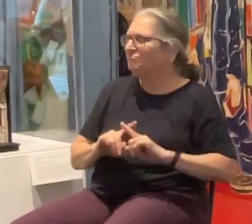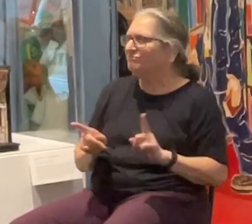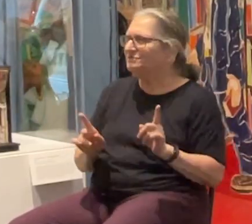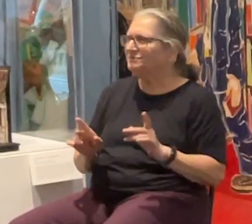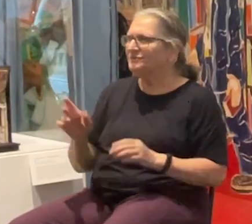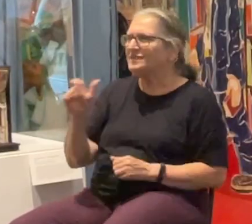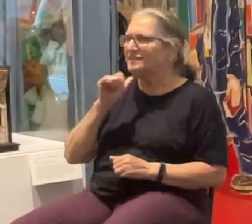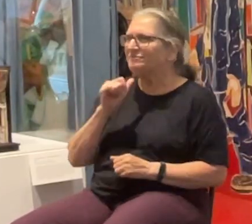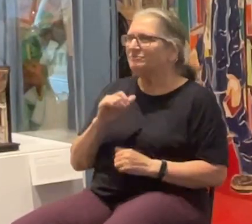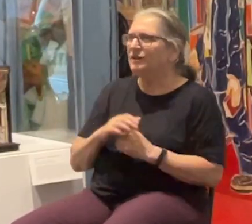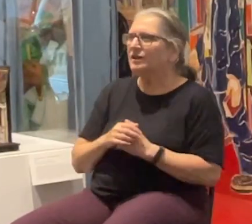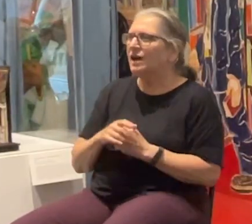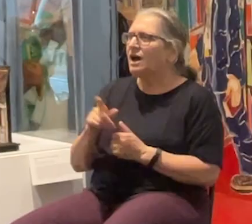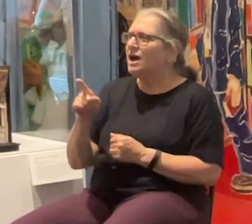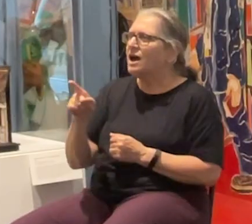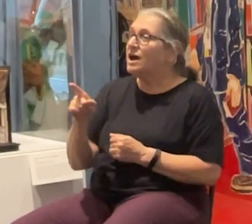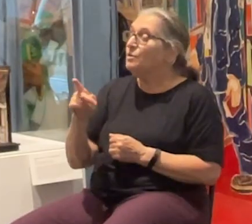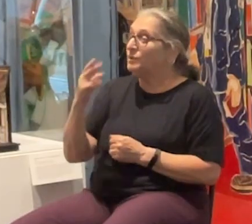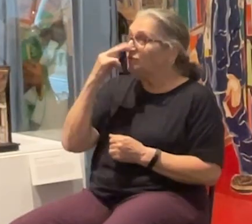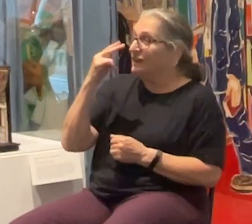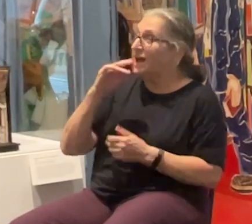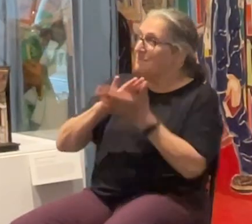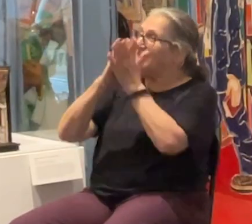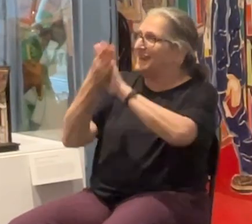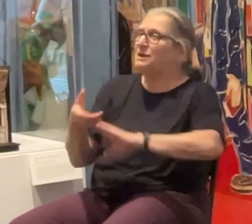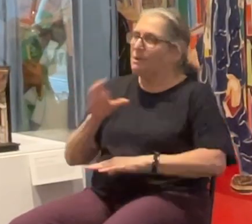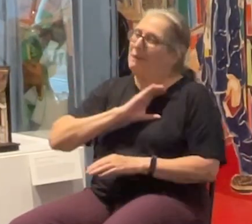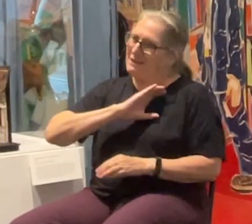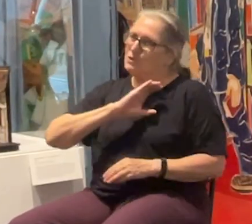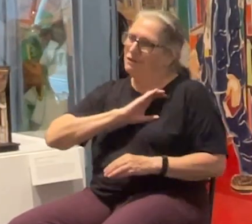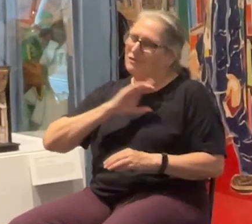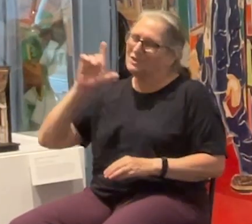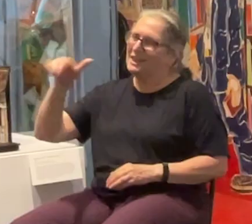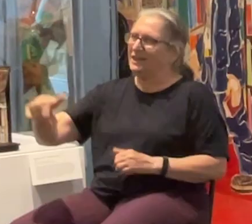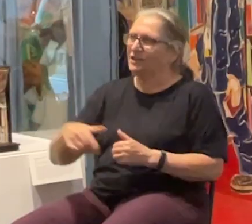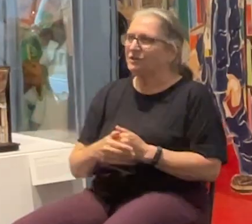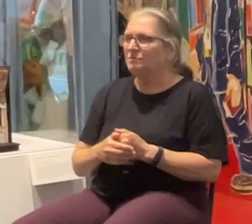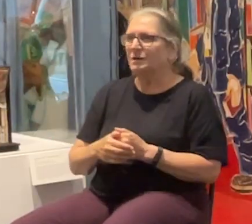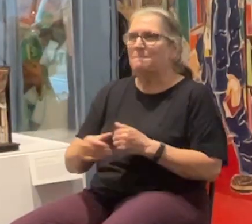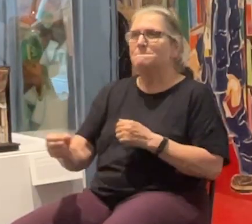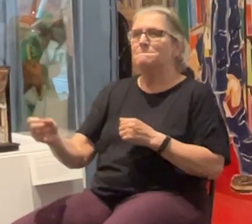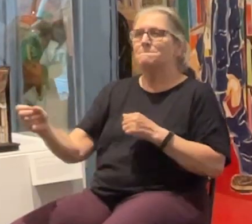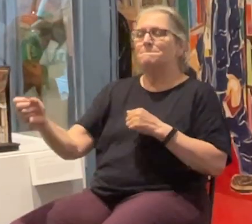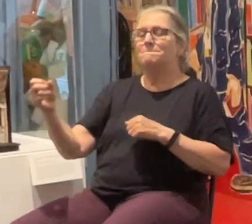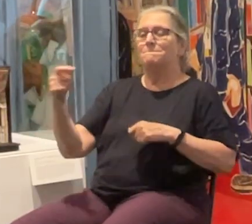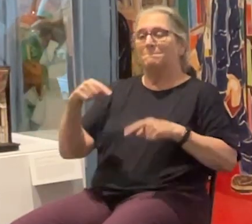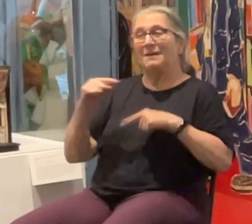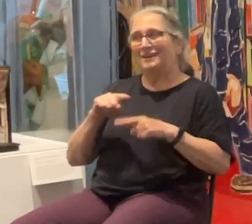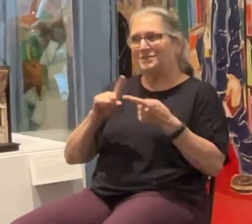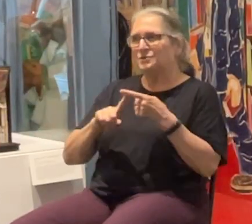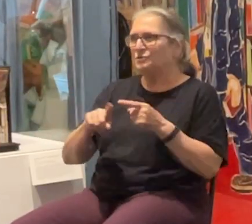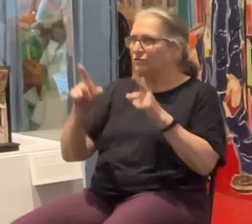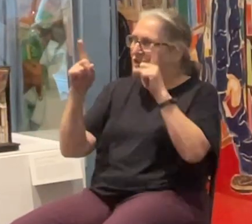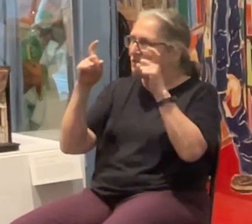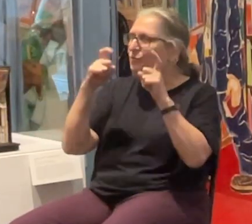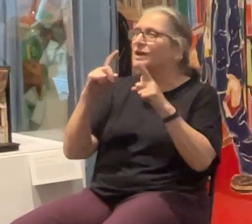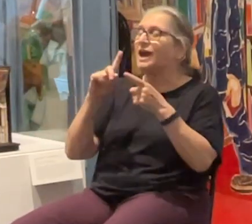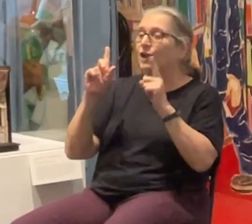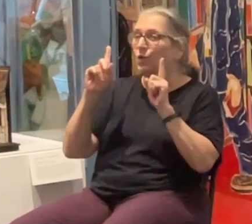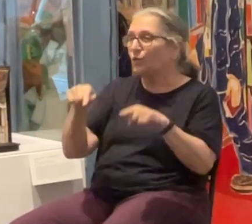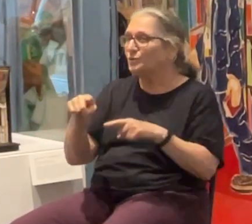funny, and I became a police officer later on, going back to photography. But every time, I remember I was at City